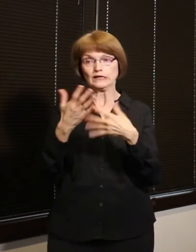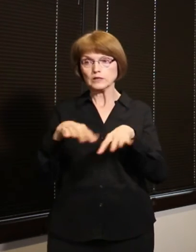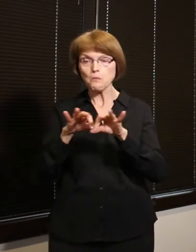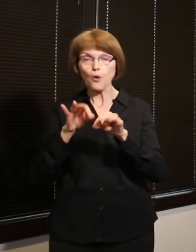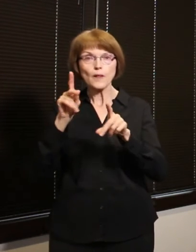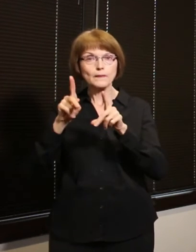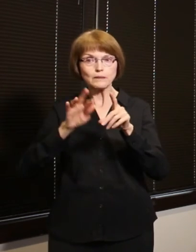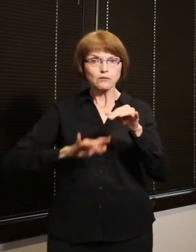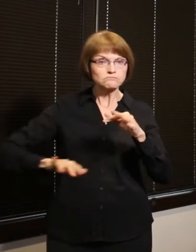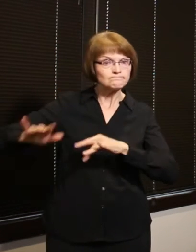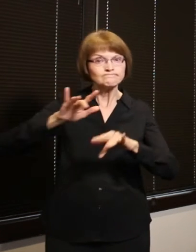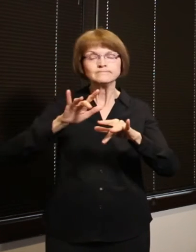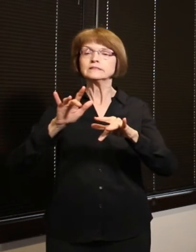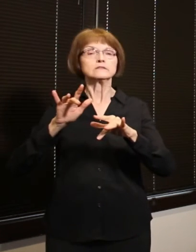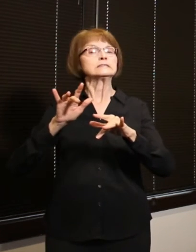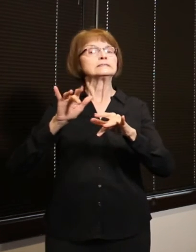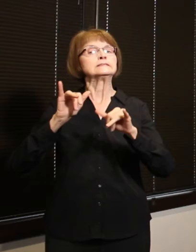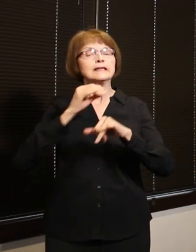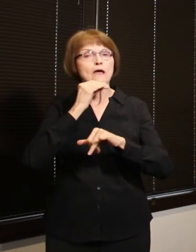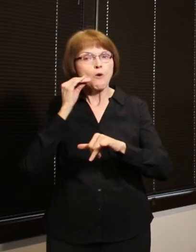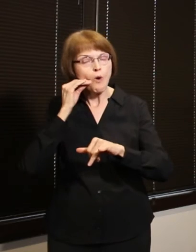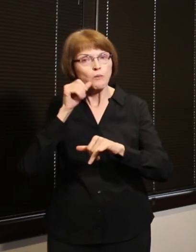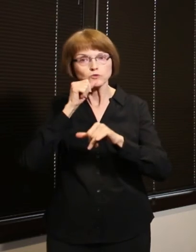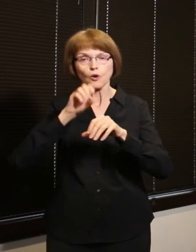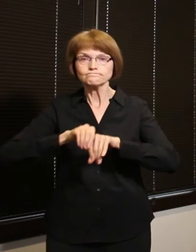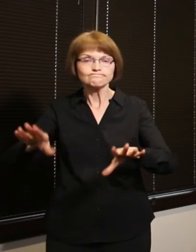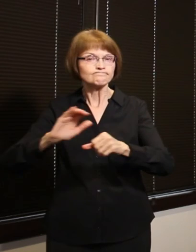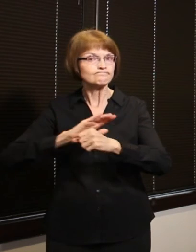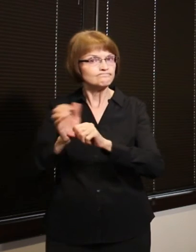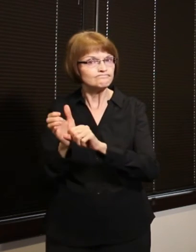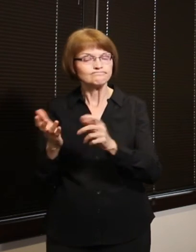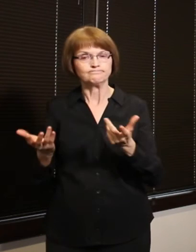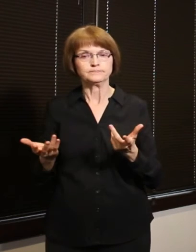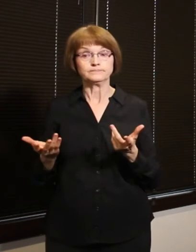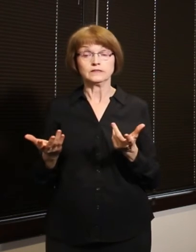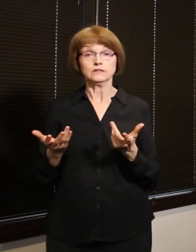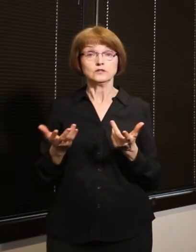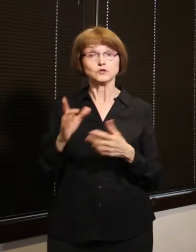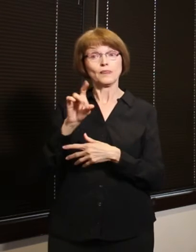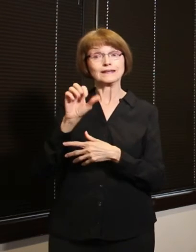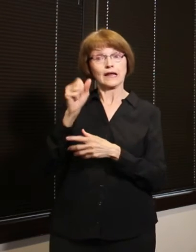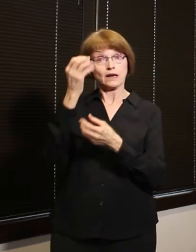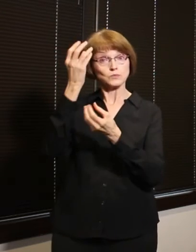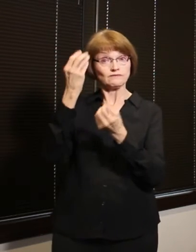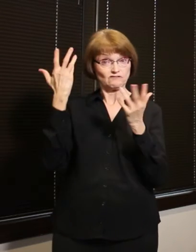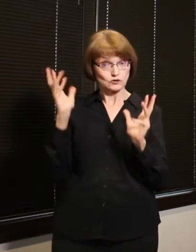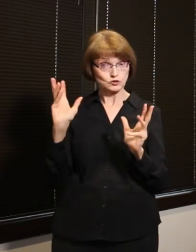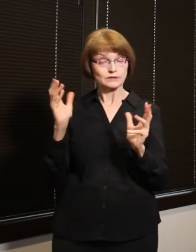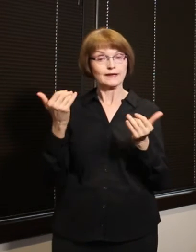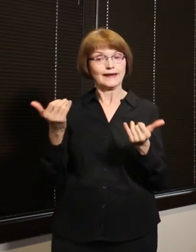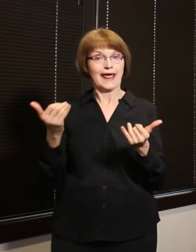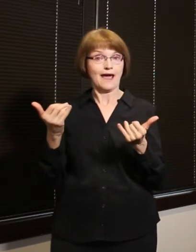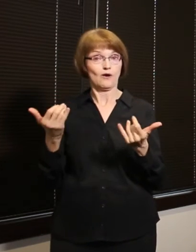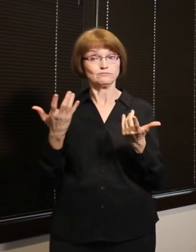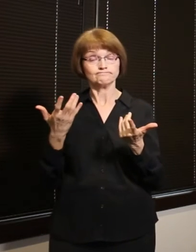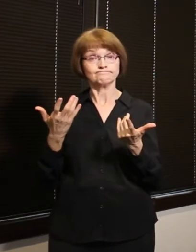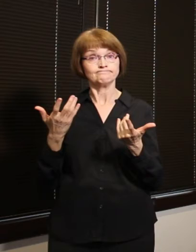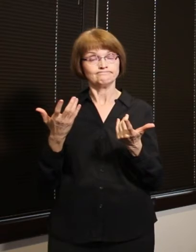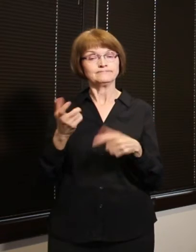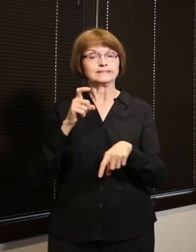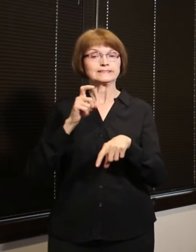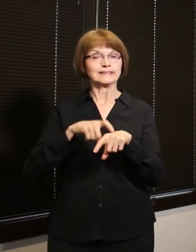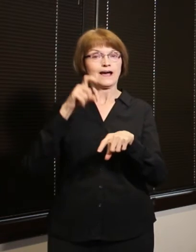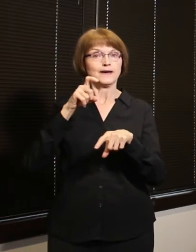people within the community. And so that's the end of our data presentation, and now I'd be happy to